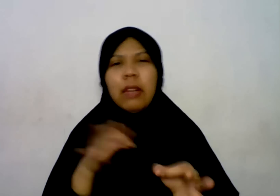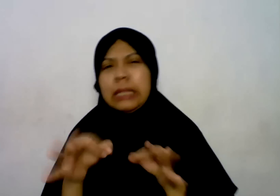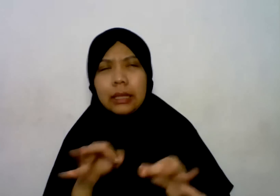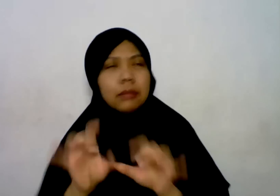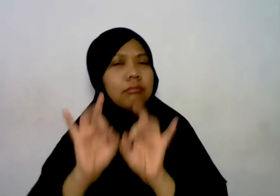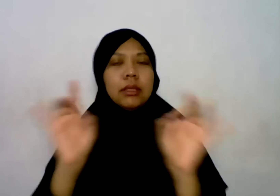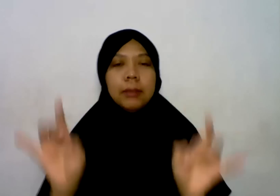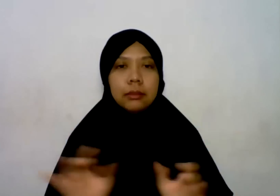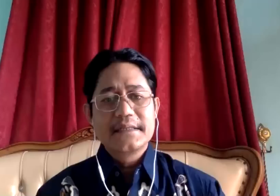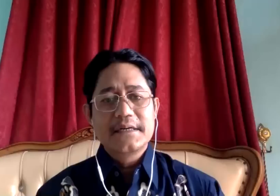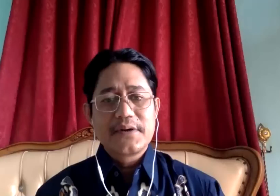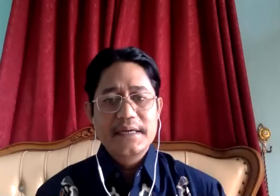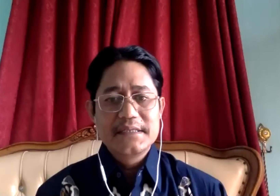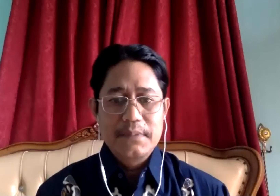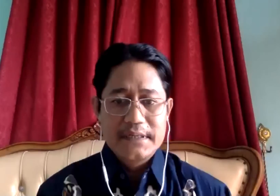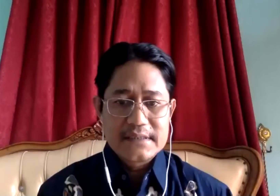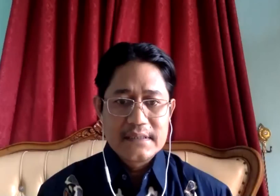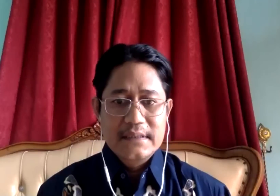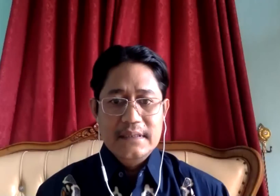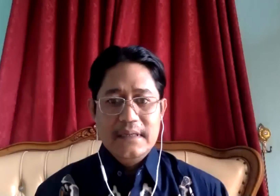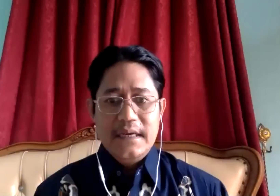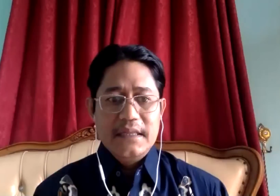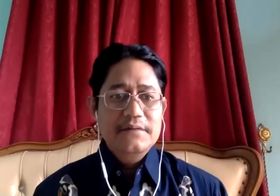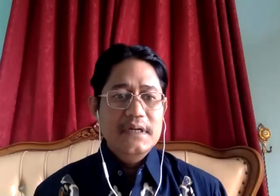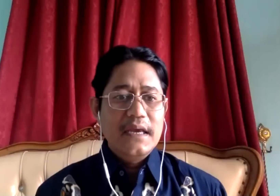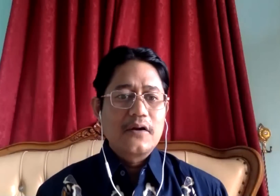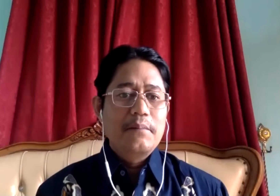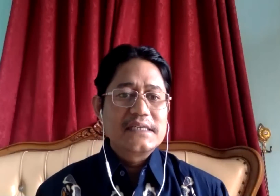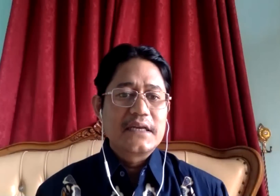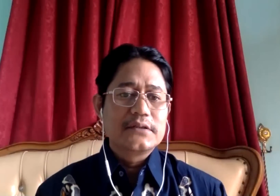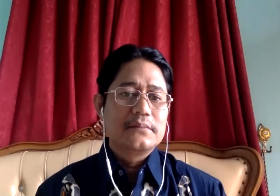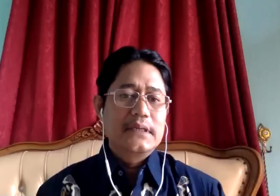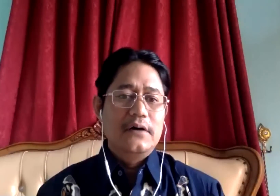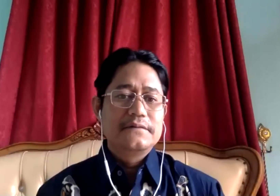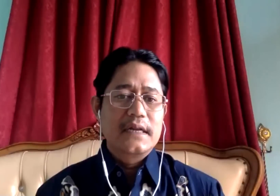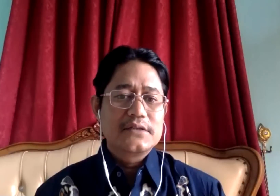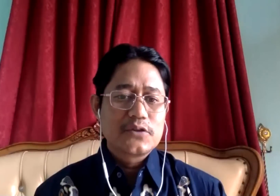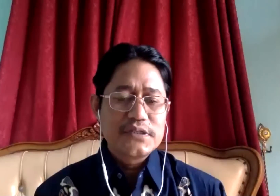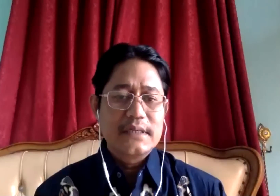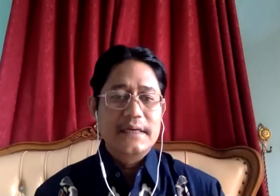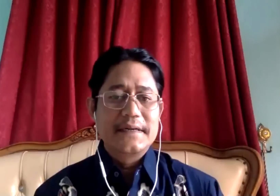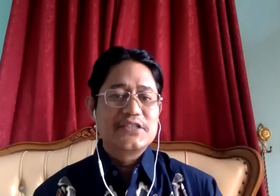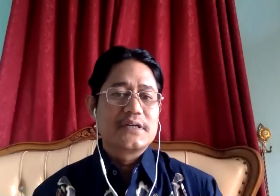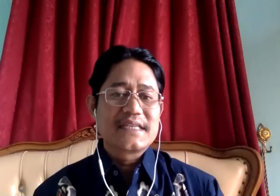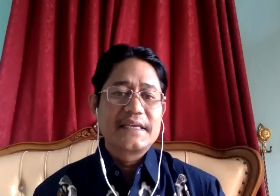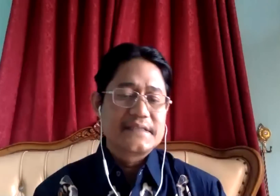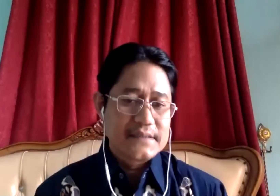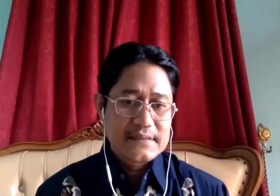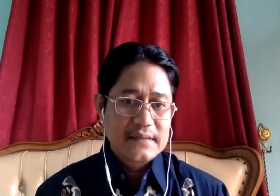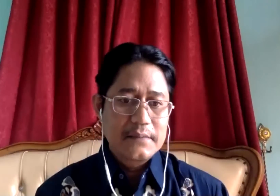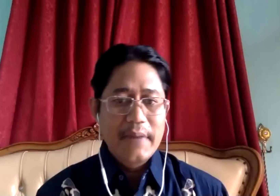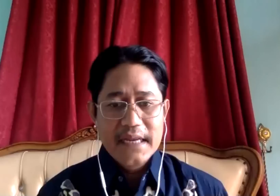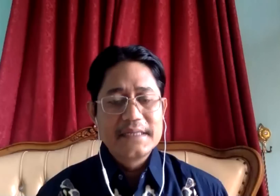the integration of wide array disciplines. It even encompasses the dichotomy of social and natural